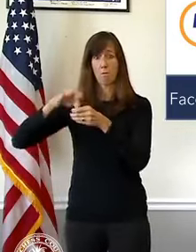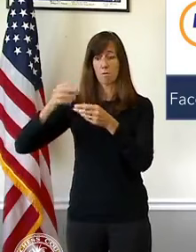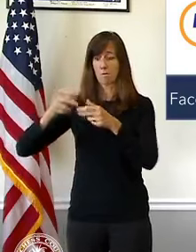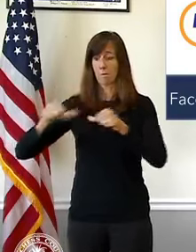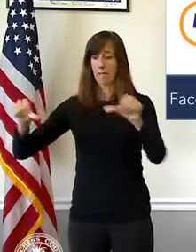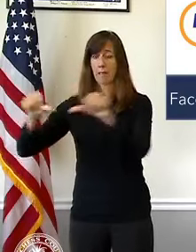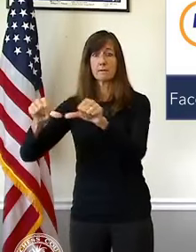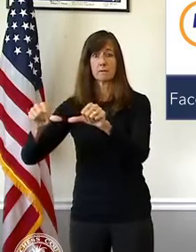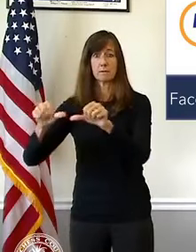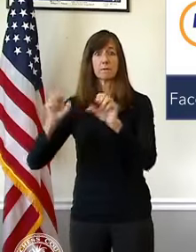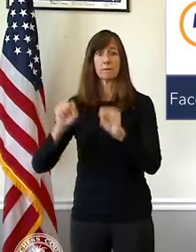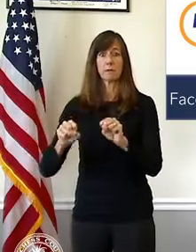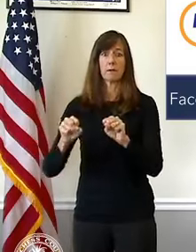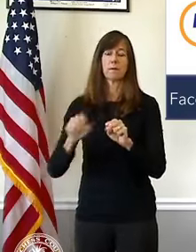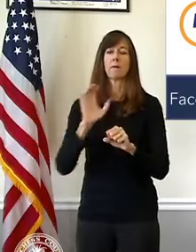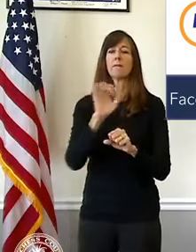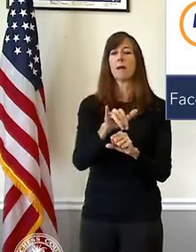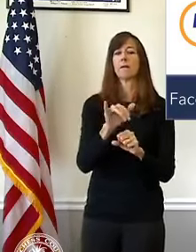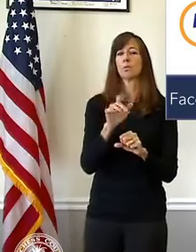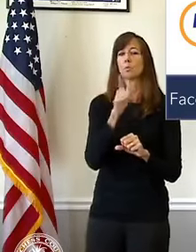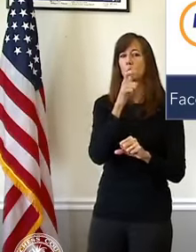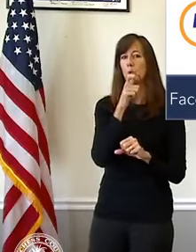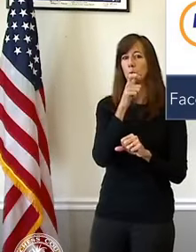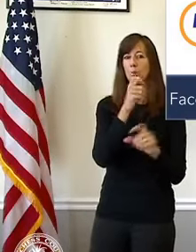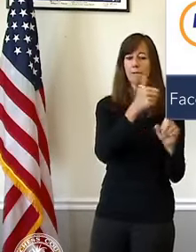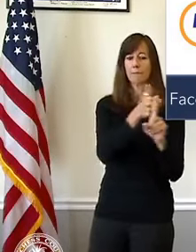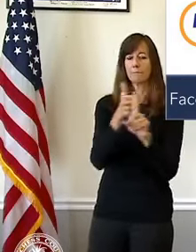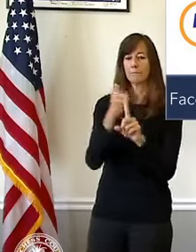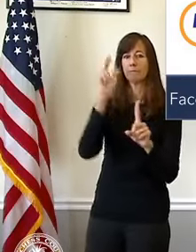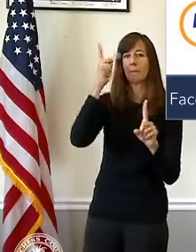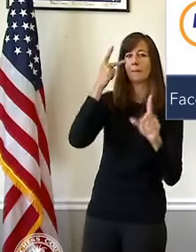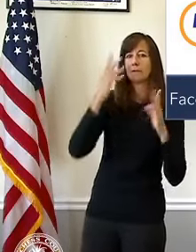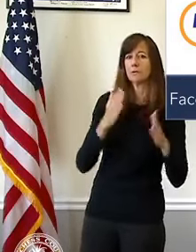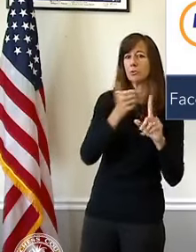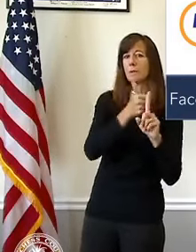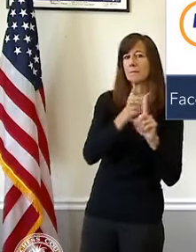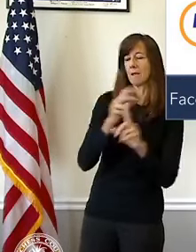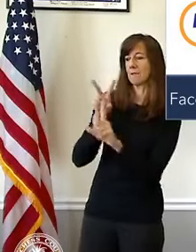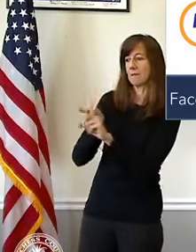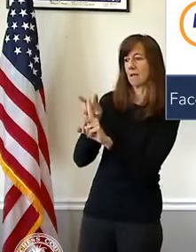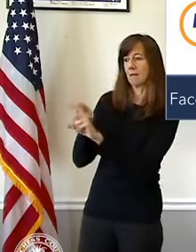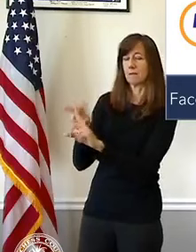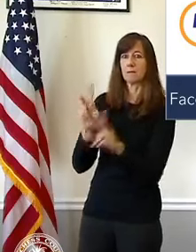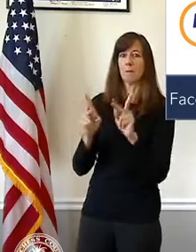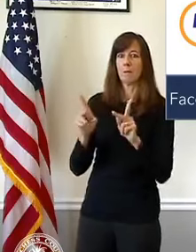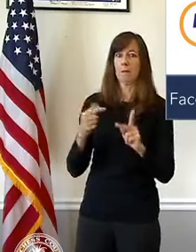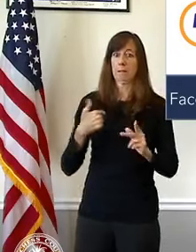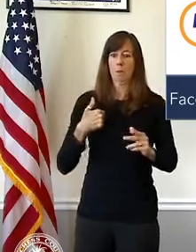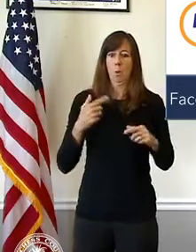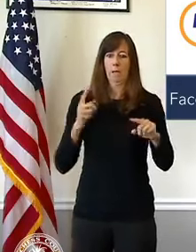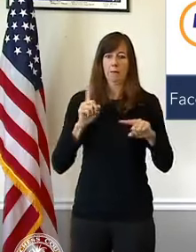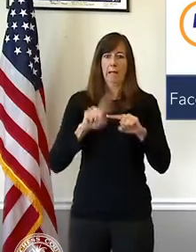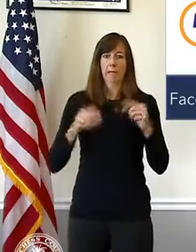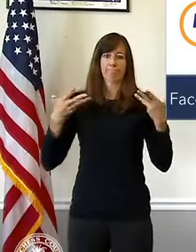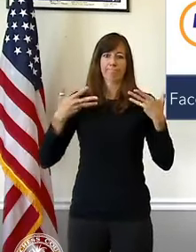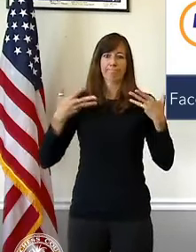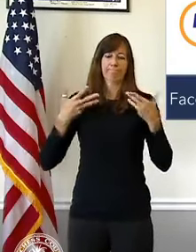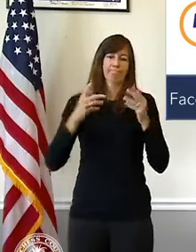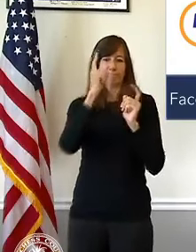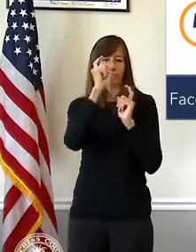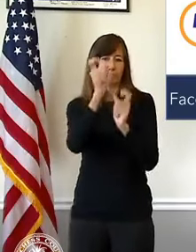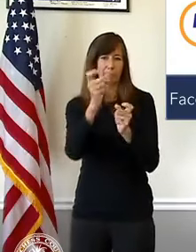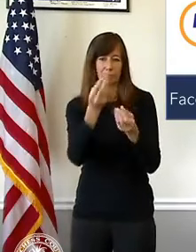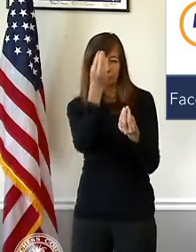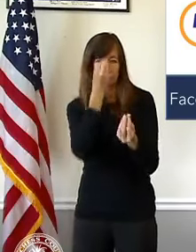by the campaigns or by the political parties. You should reach out to those. I'm not actually permitted to give you that direction at this point, but other than you